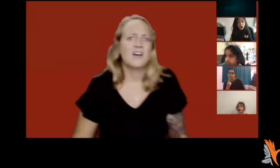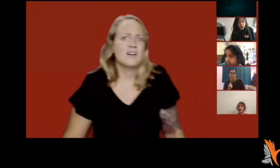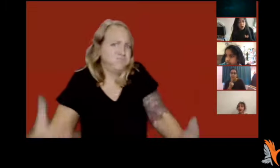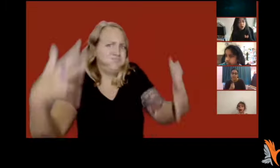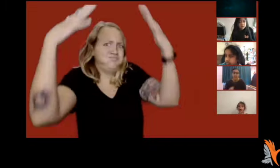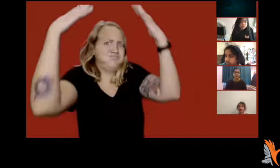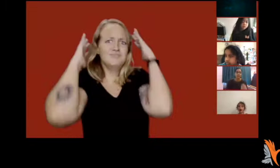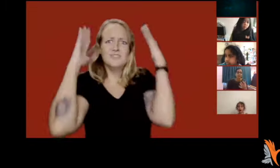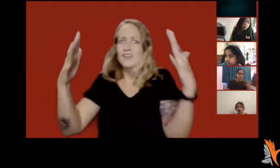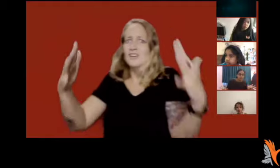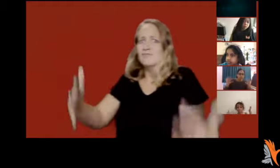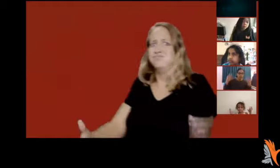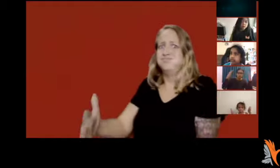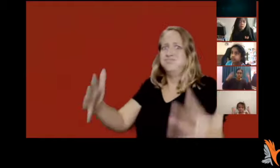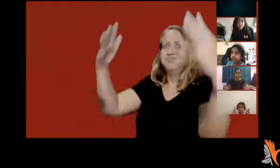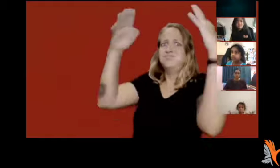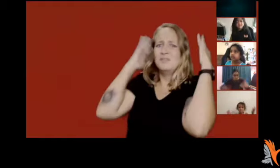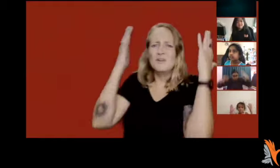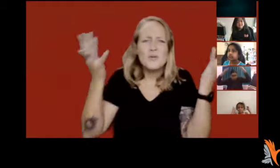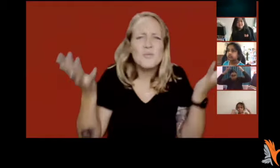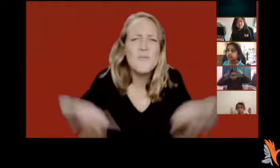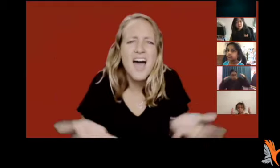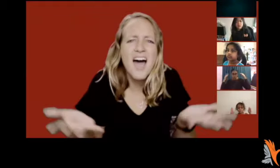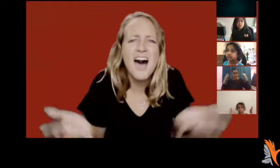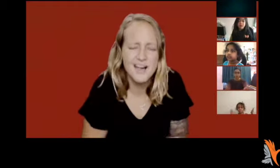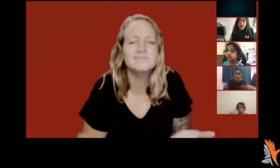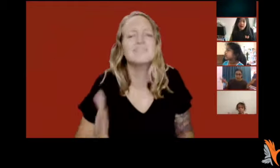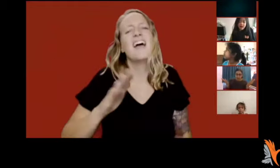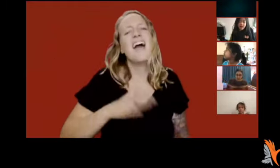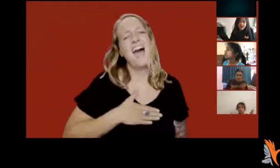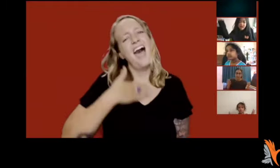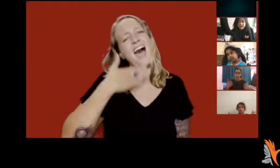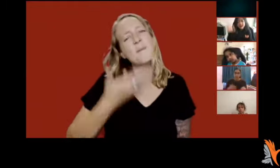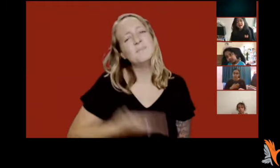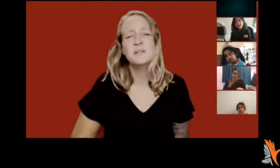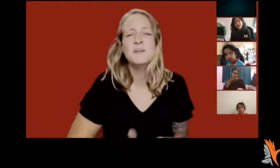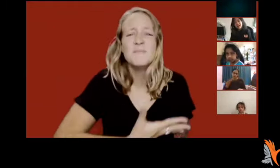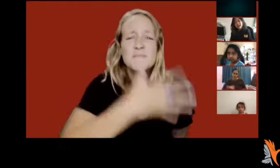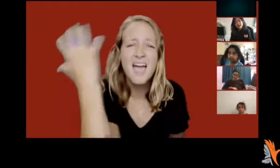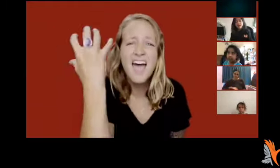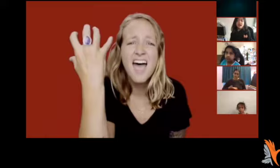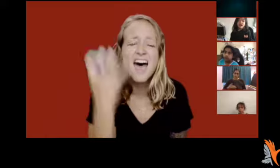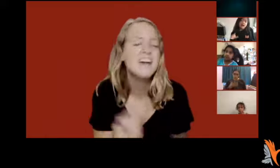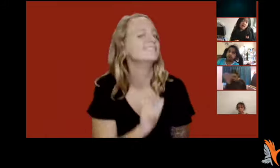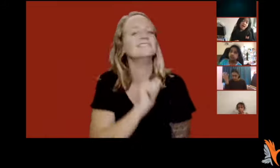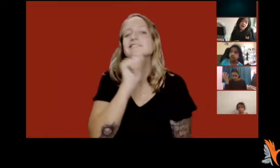Overwhelmed. Overwhelmed. What is it? Upset, mad, not